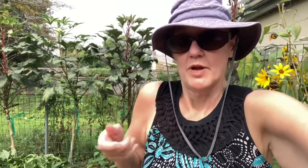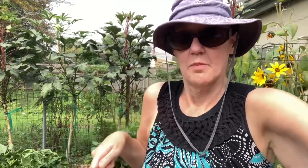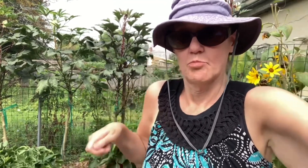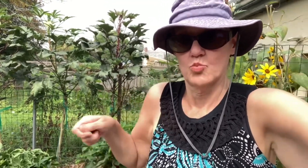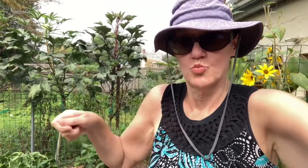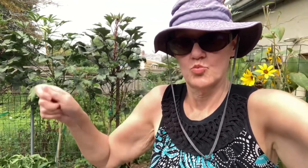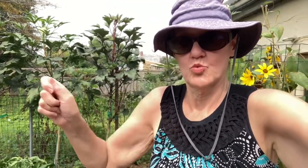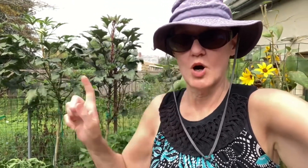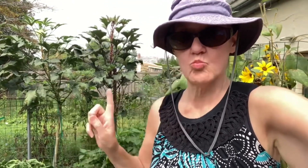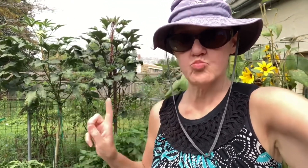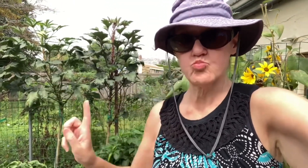peppers.